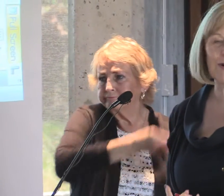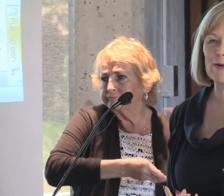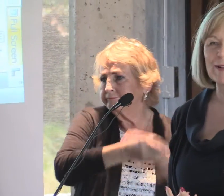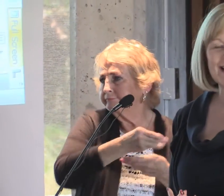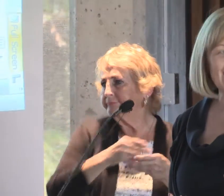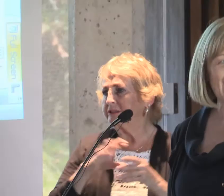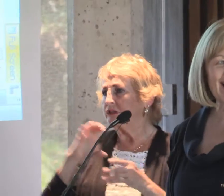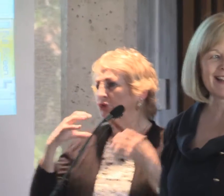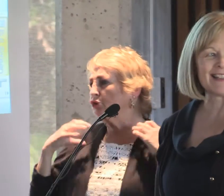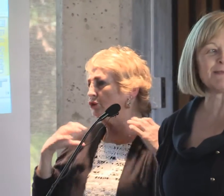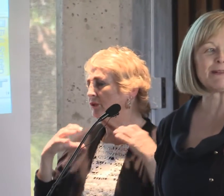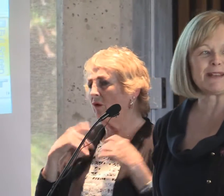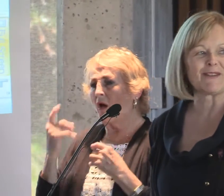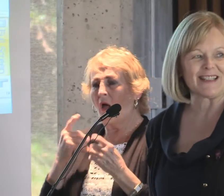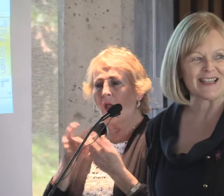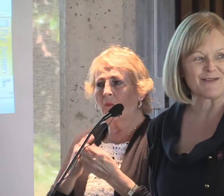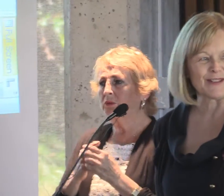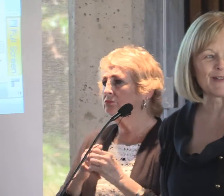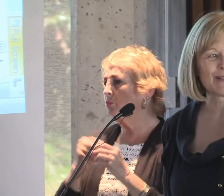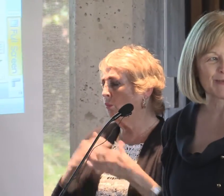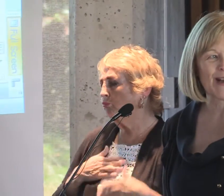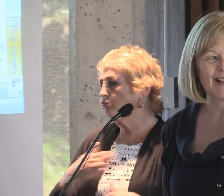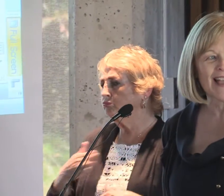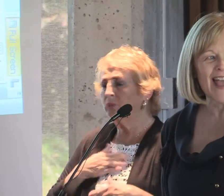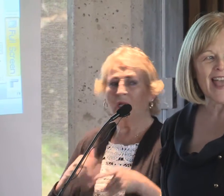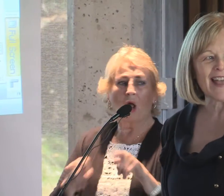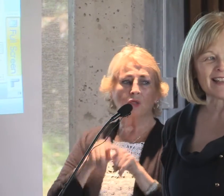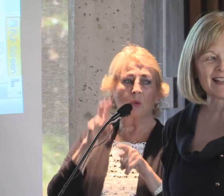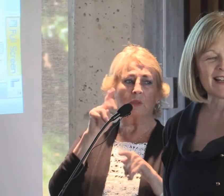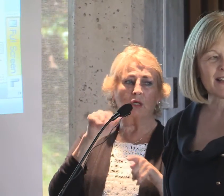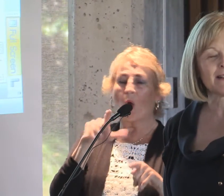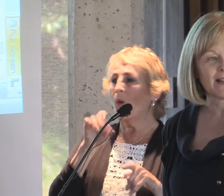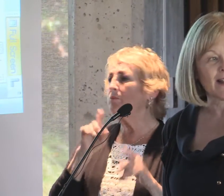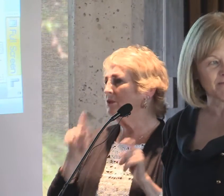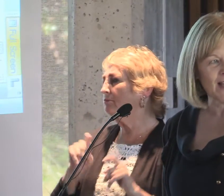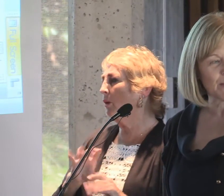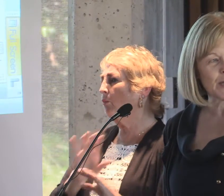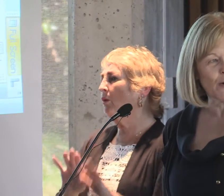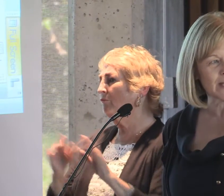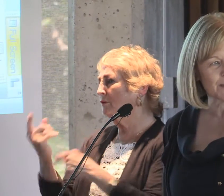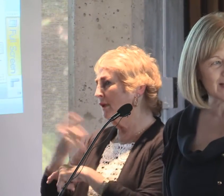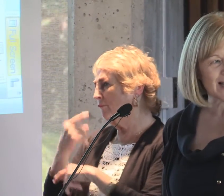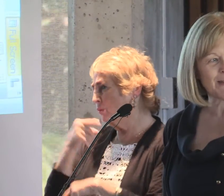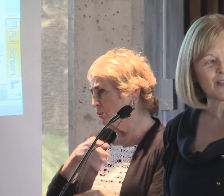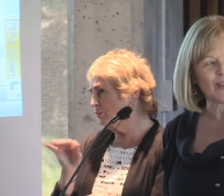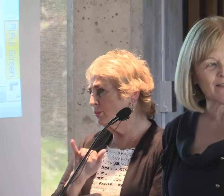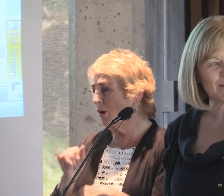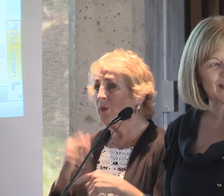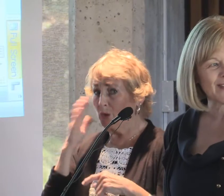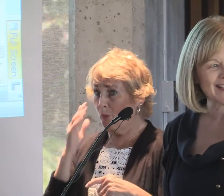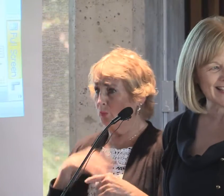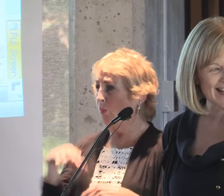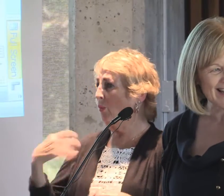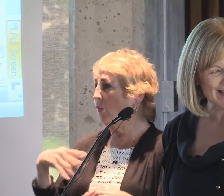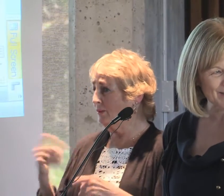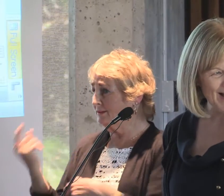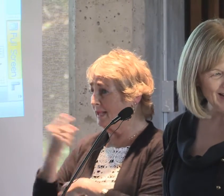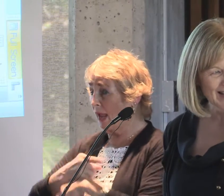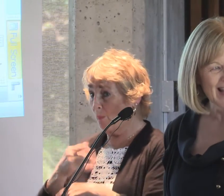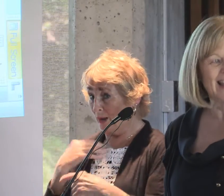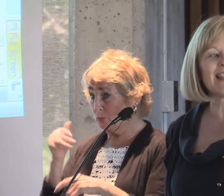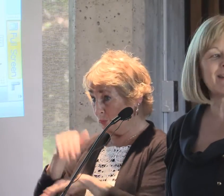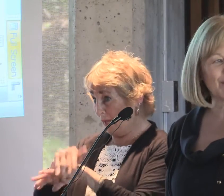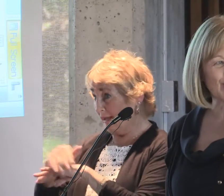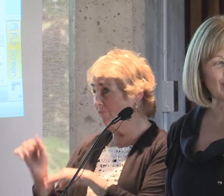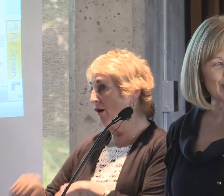us. And Nicole, this must be a great day for you as well. And in fact, we know it's a big day because you have a big event tonight as